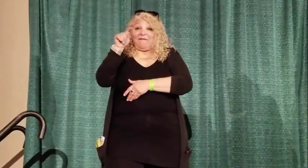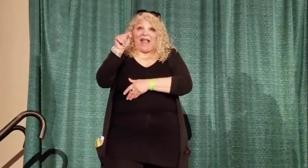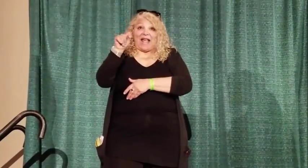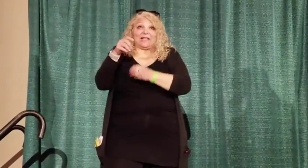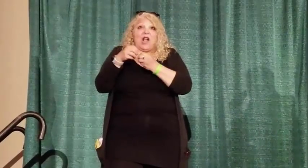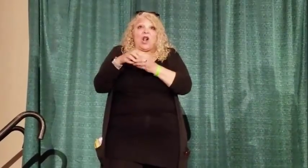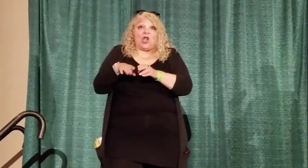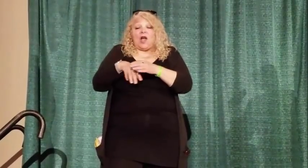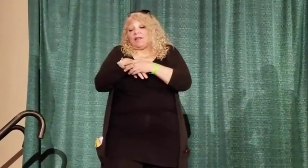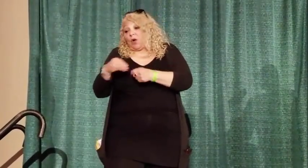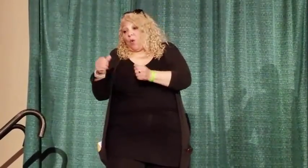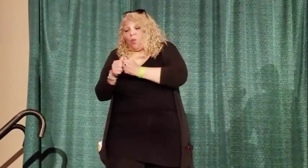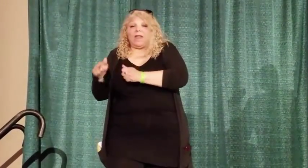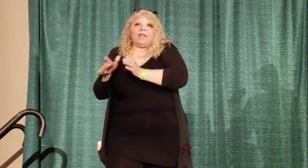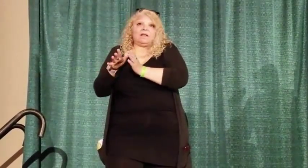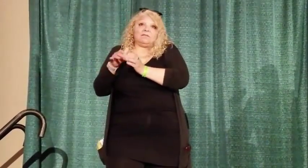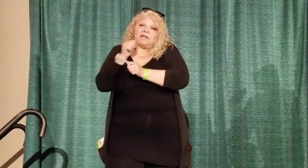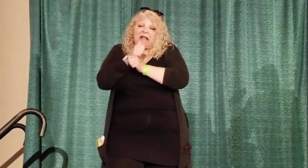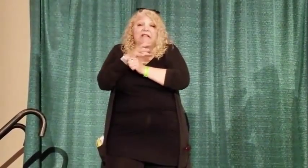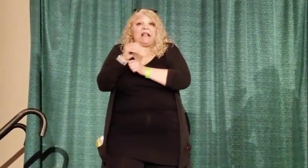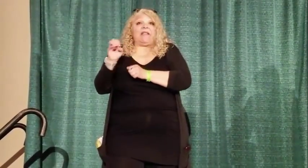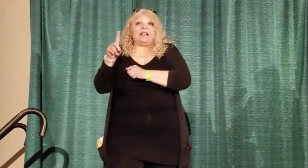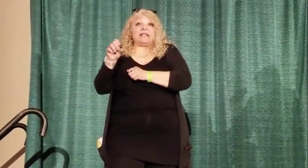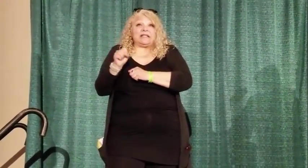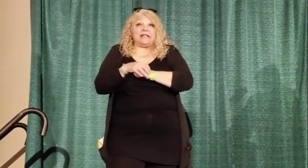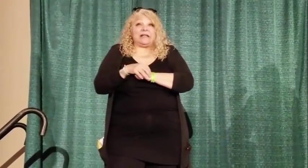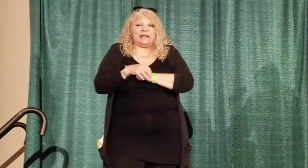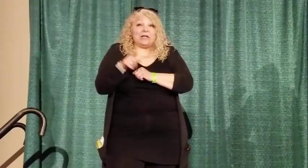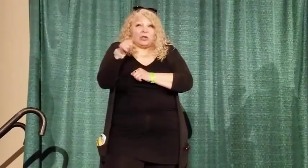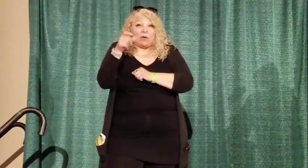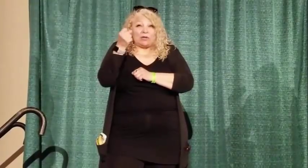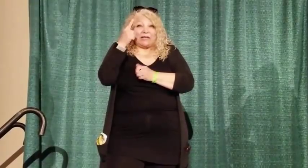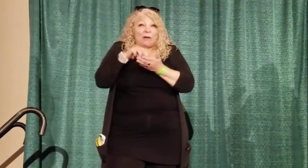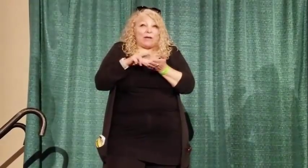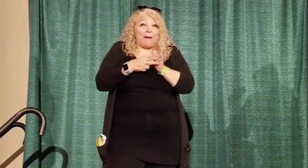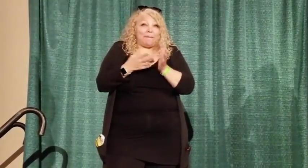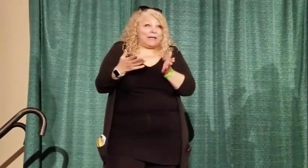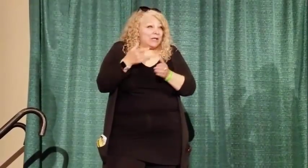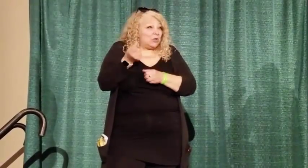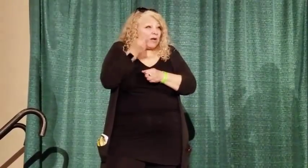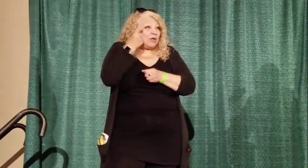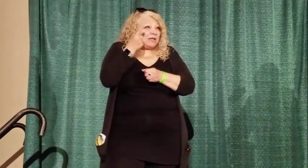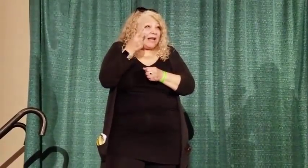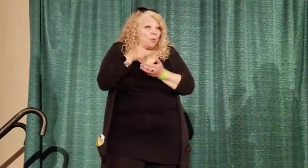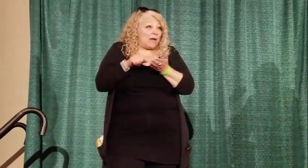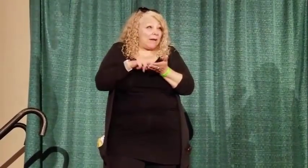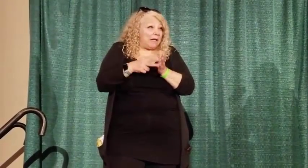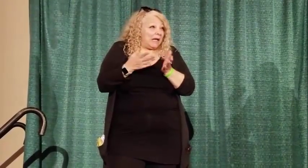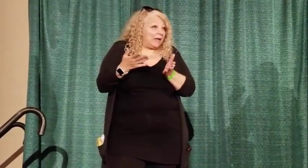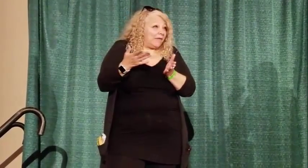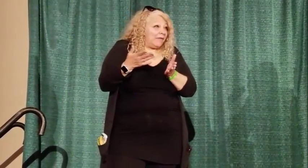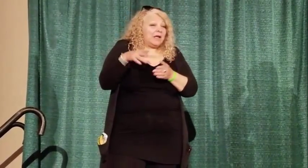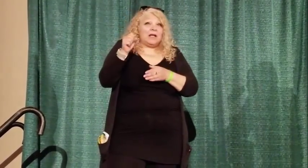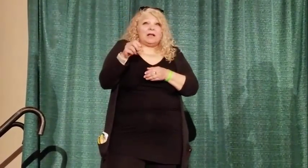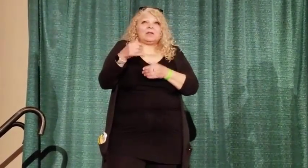bowl with the fat from the nuts and seeds. Do you hear what I'm saying right now? Are you getting the implications of this? Because now